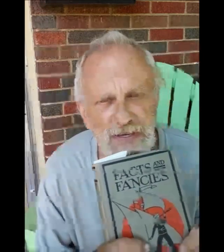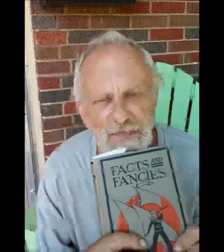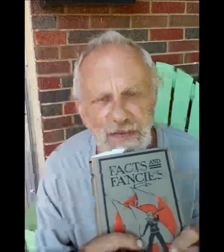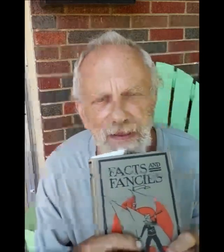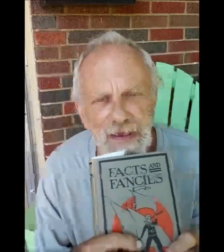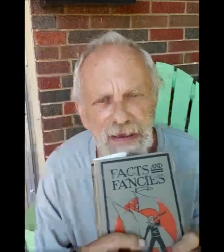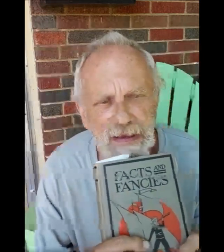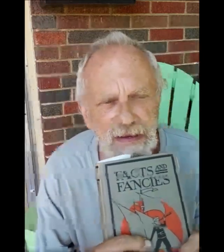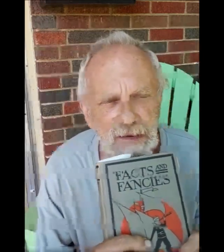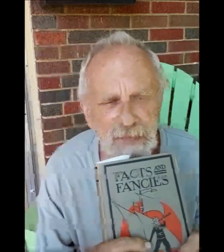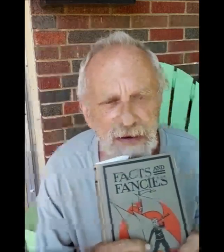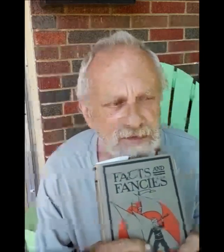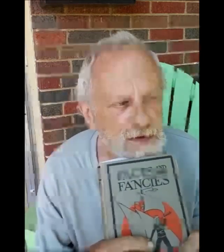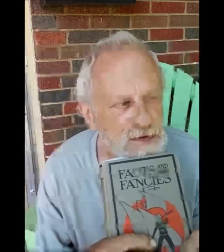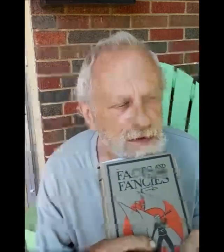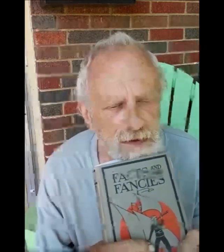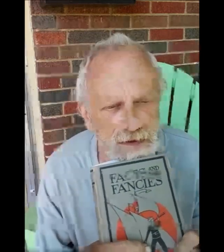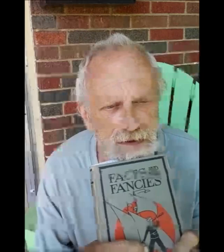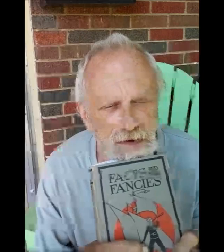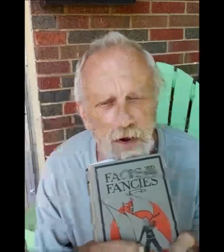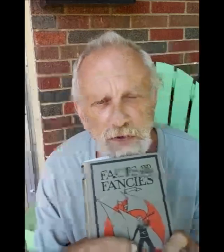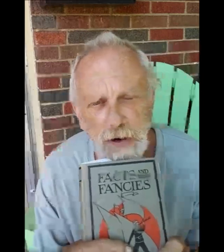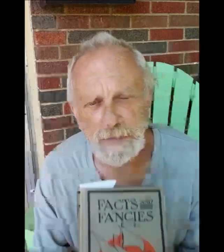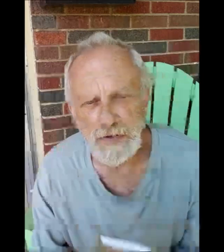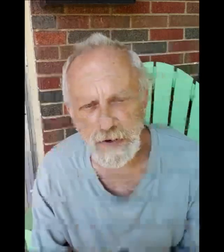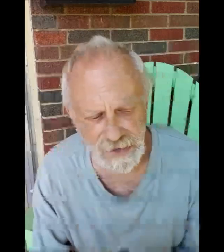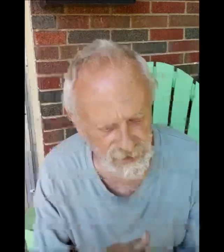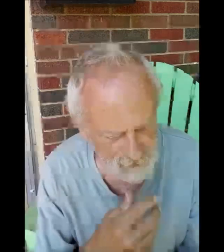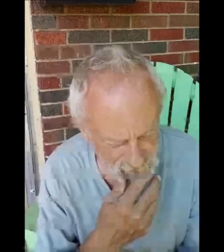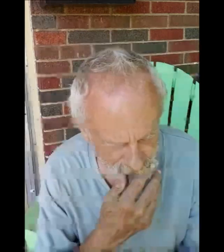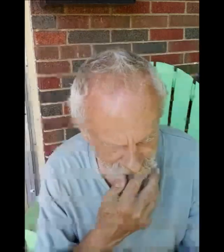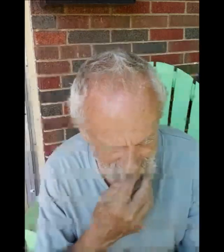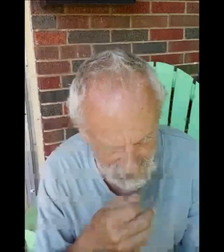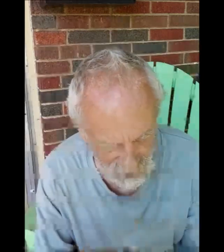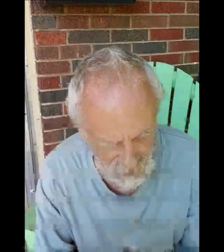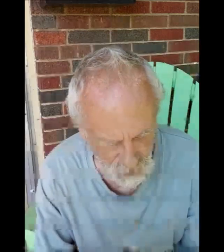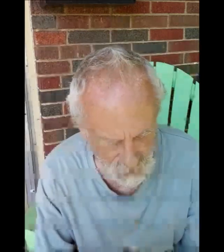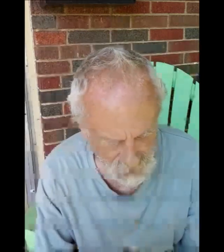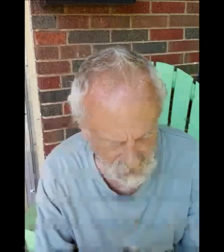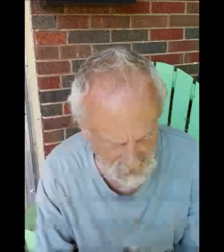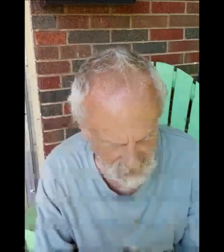and it benefited all the tribes greatly. So I hope you enjoyed